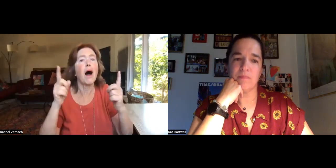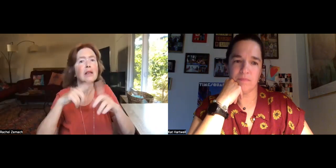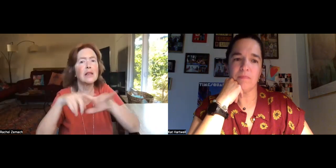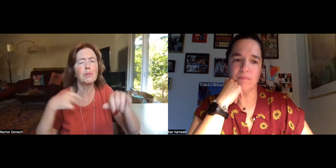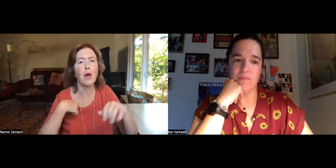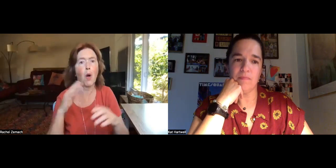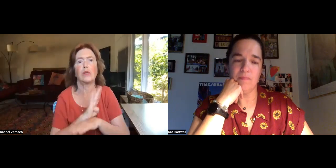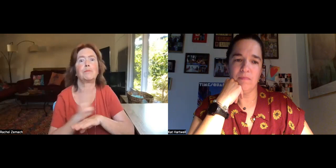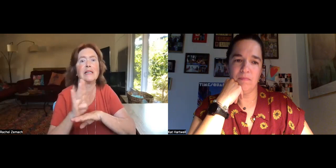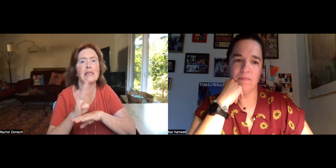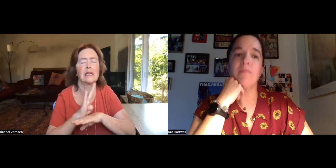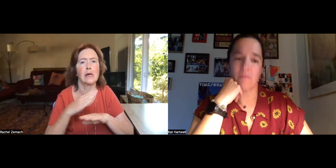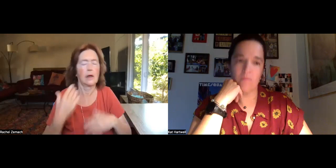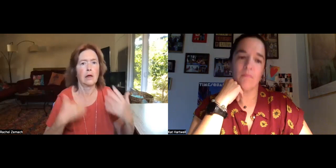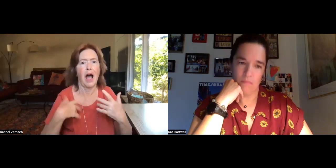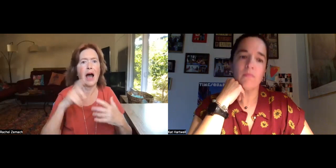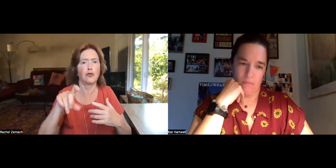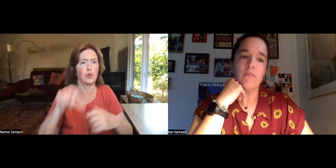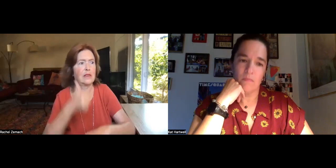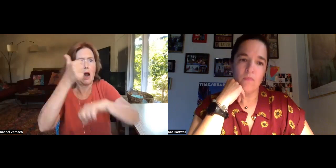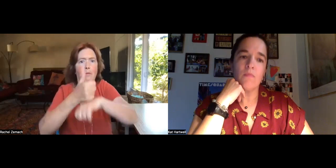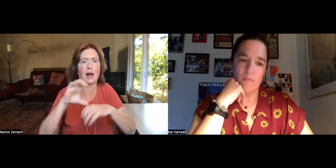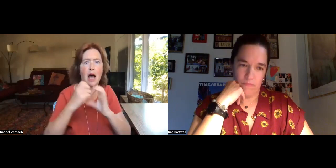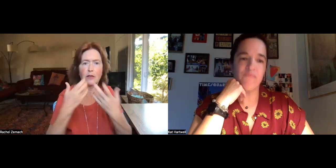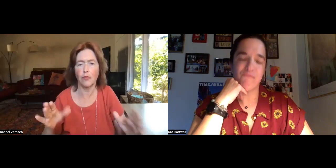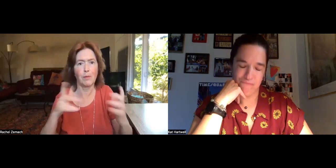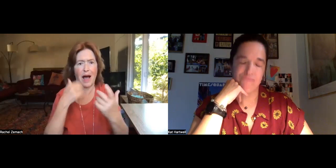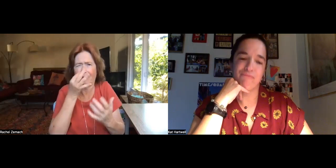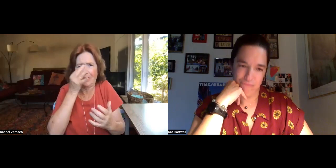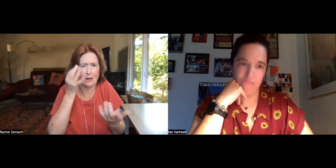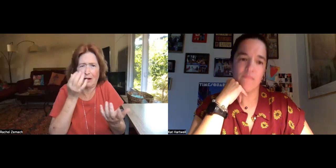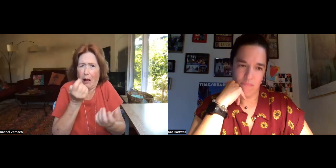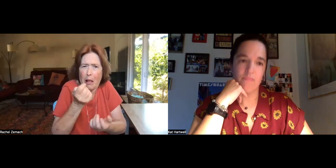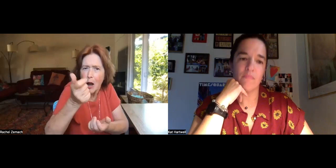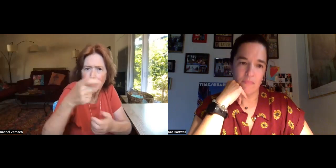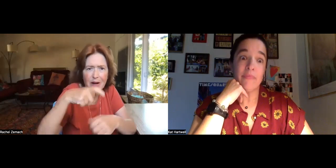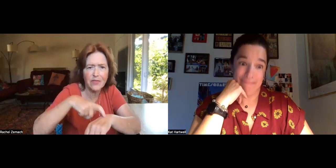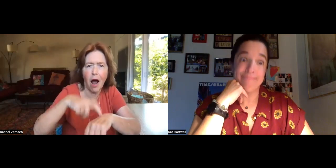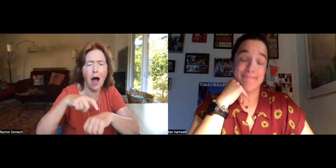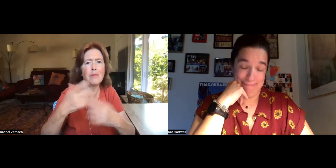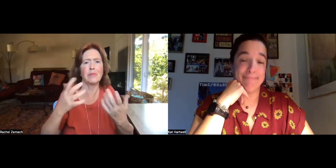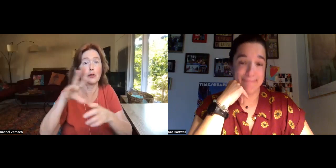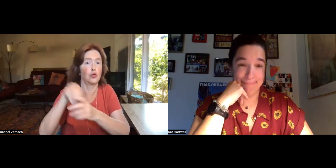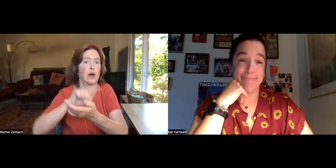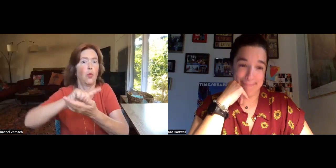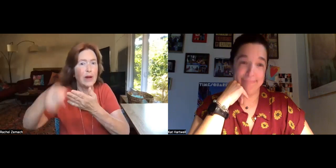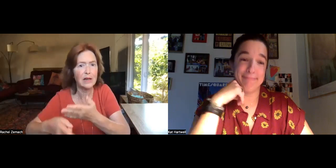But same time I was busy, had to serve classroom, have a little bit of time, including